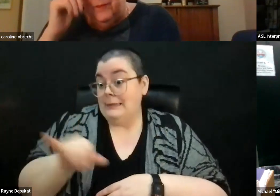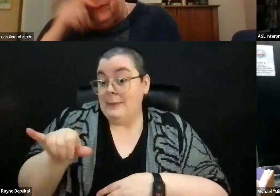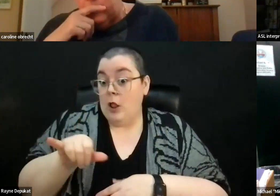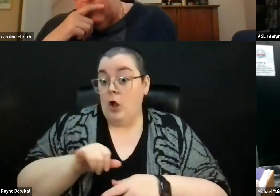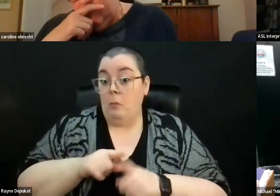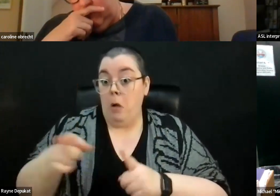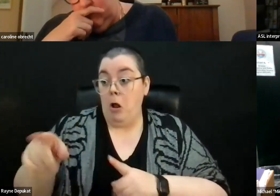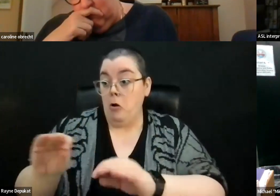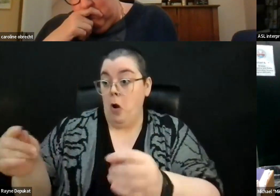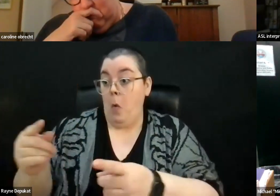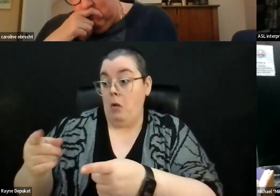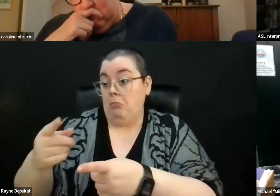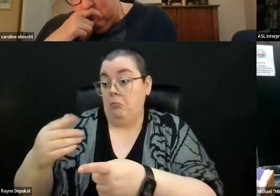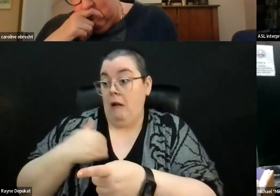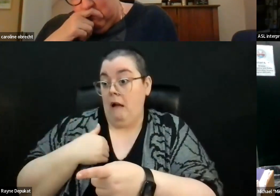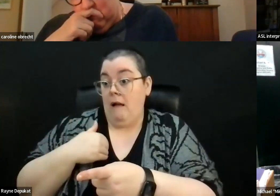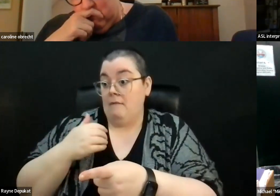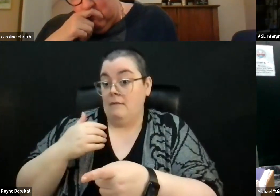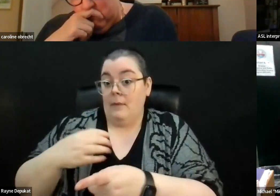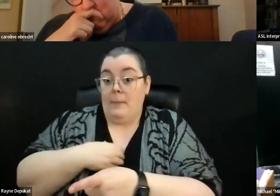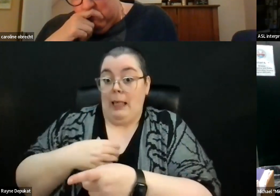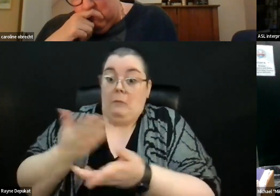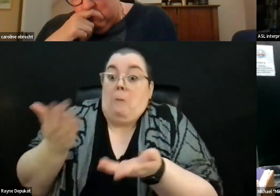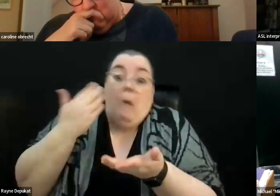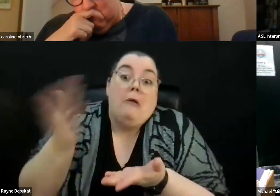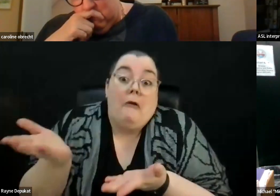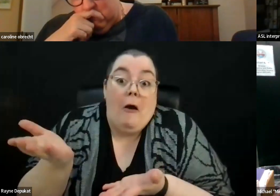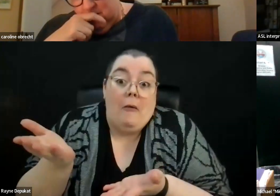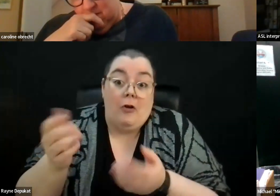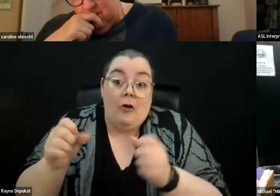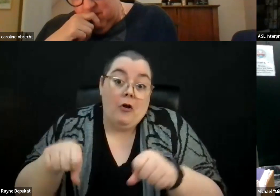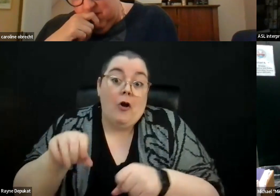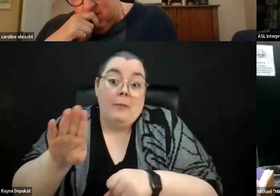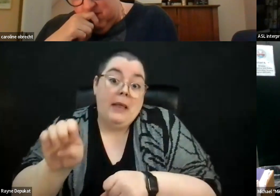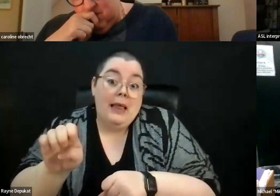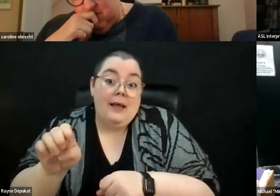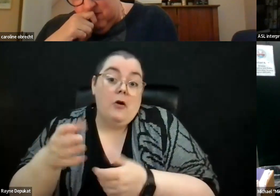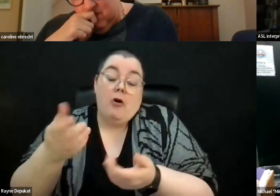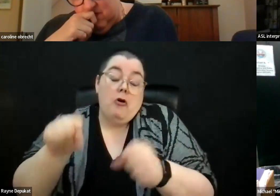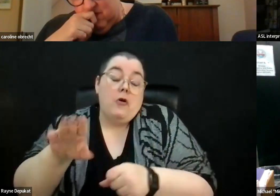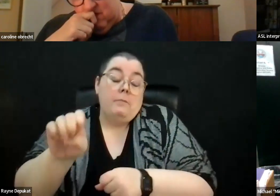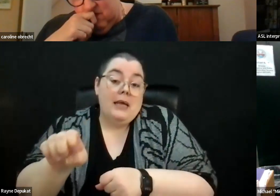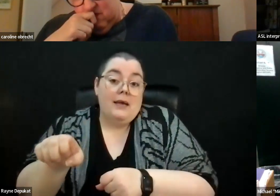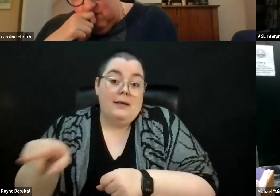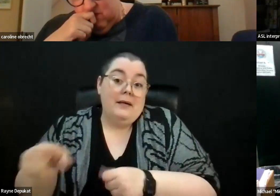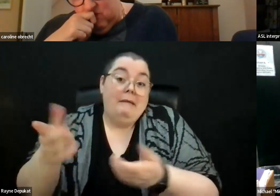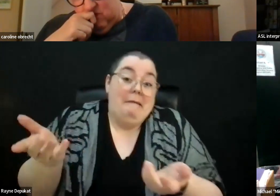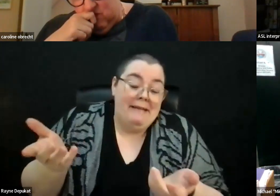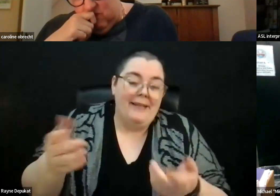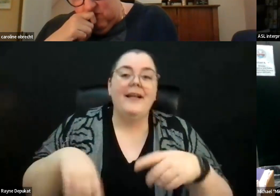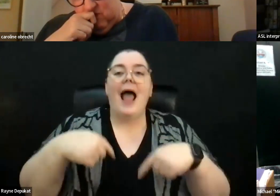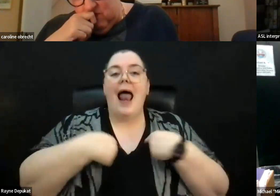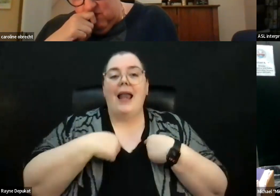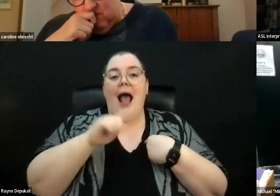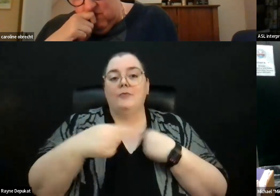experience with the other ones. They might look similar, but perhaps nobody on those committees are complaining. That could